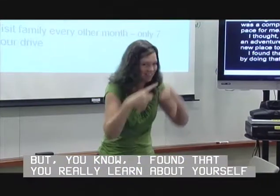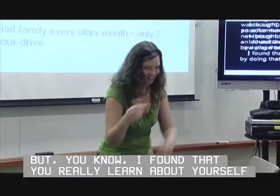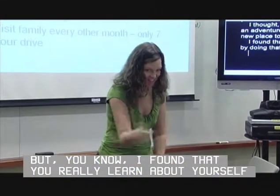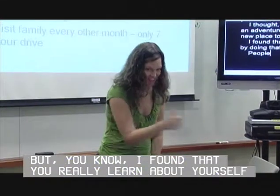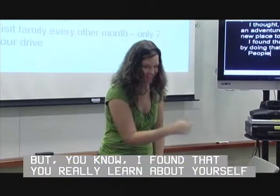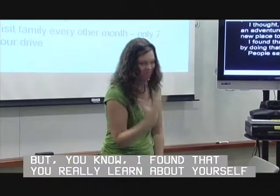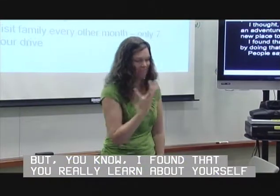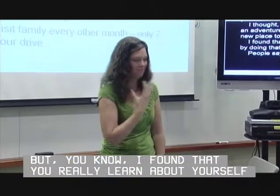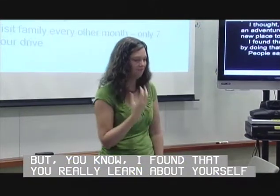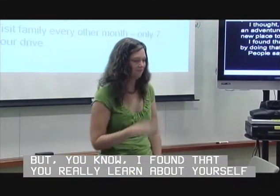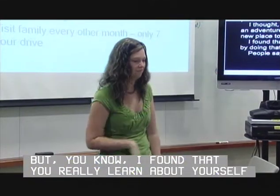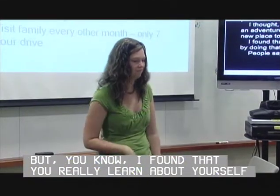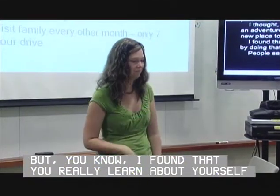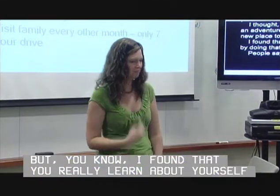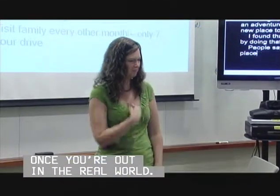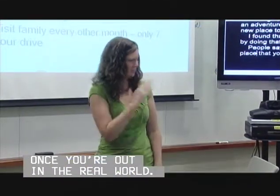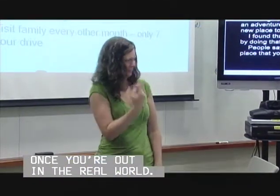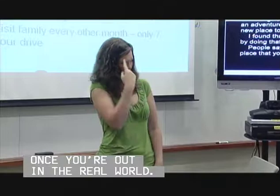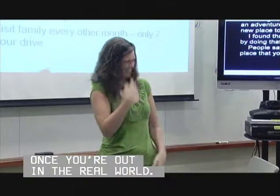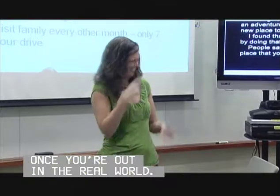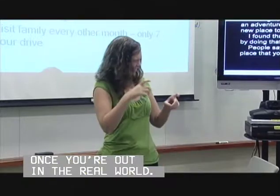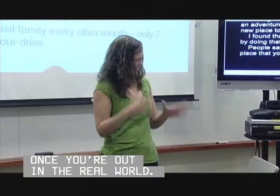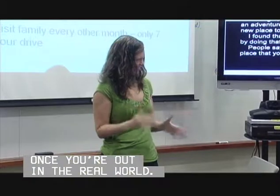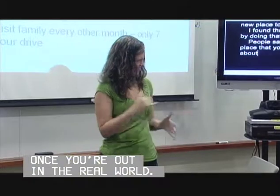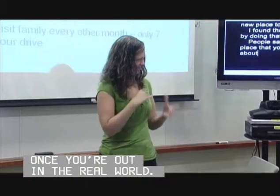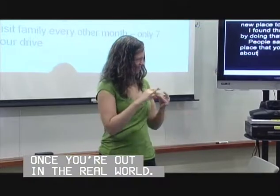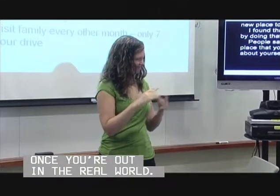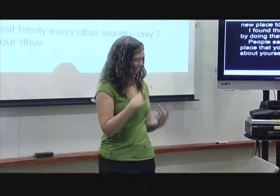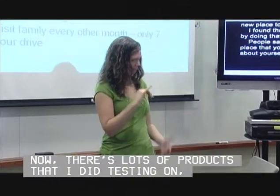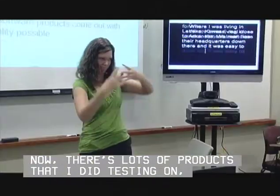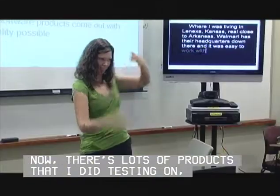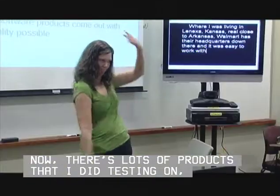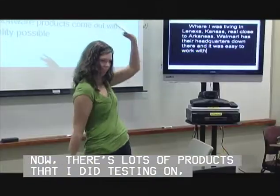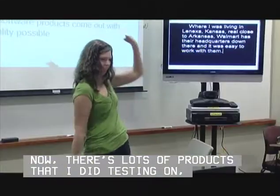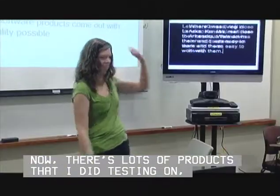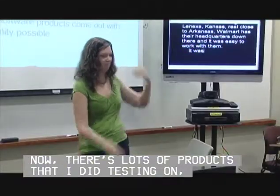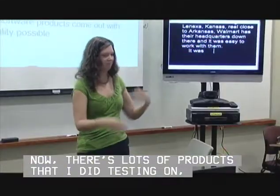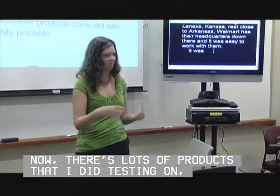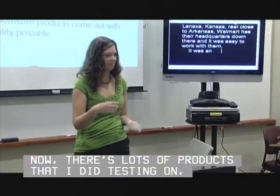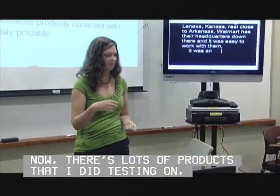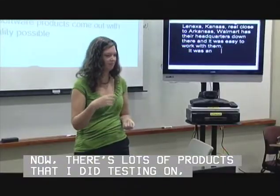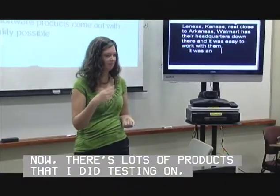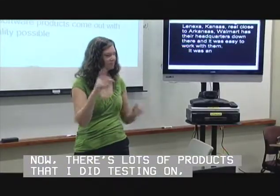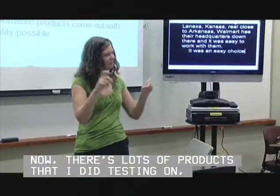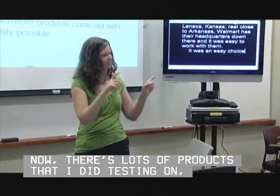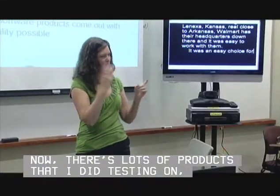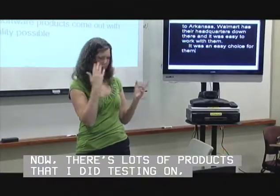I found that you really learn about yourself once you're out in the real world. Now, there's lots of products that I did testing